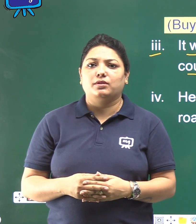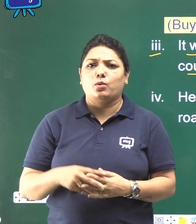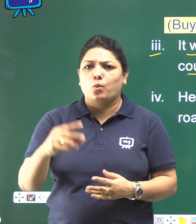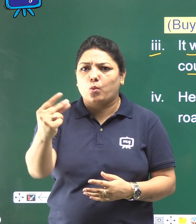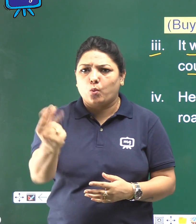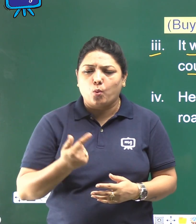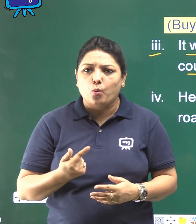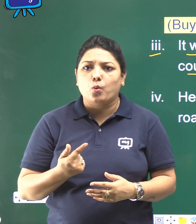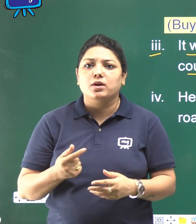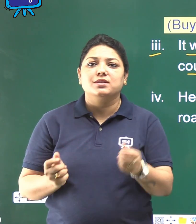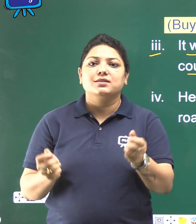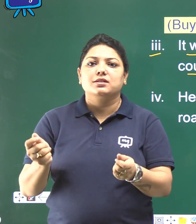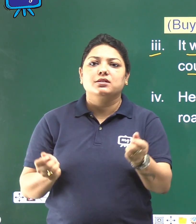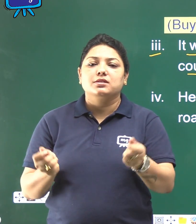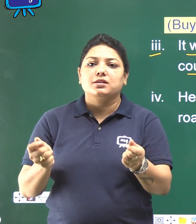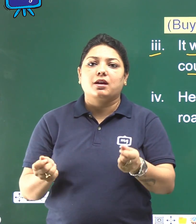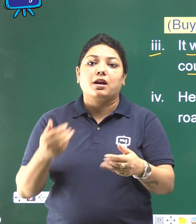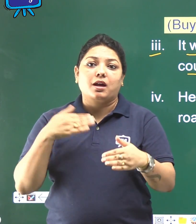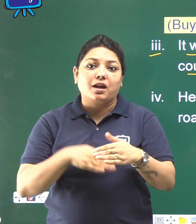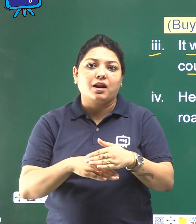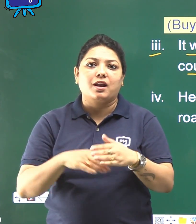fastest car in the country.